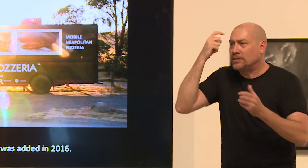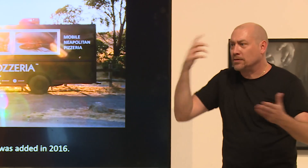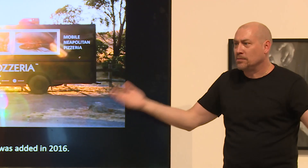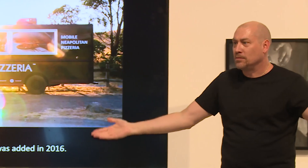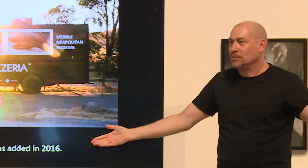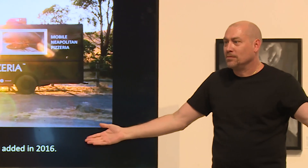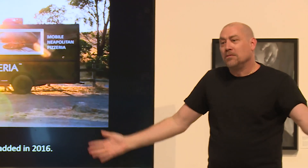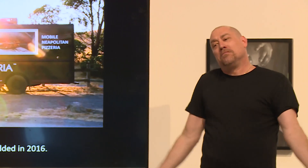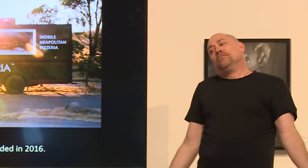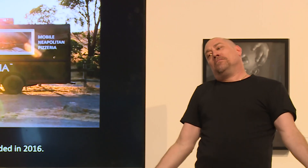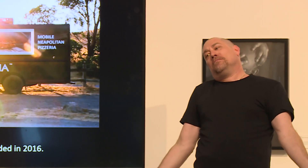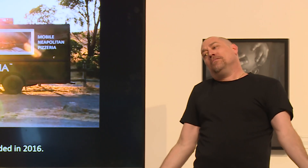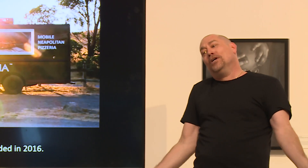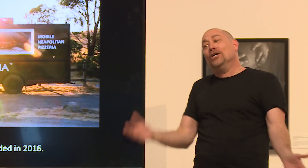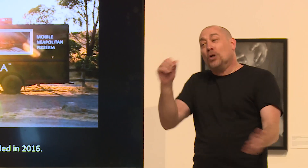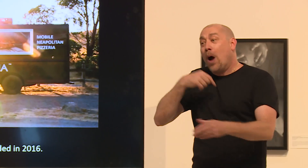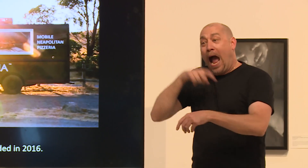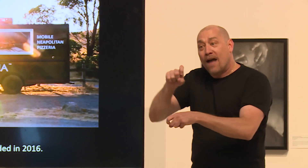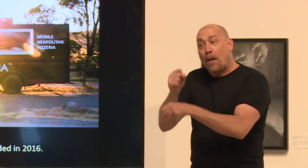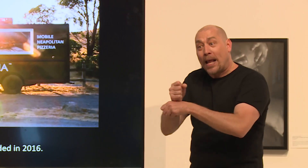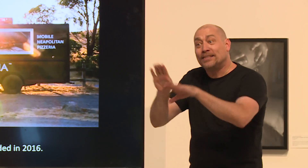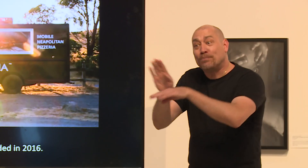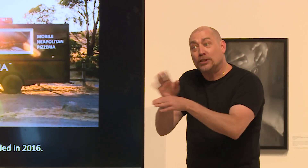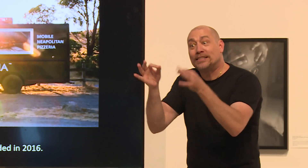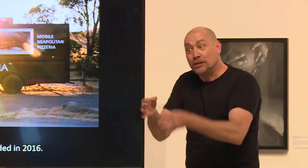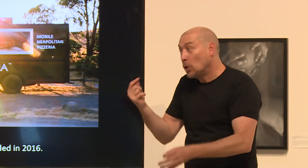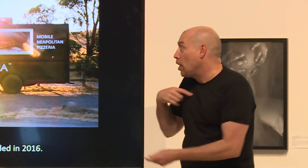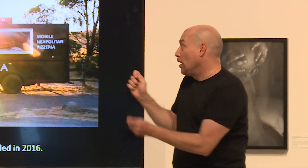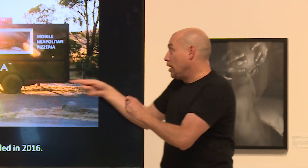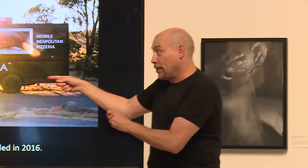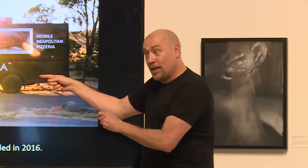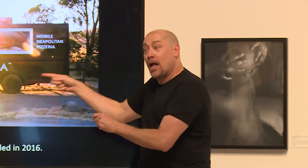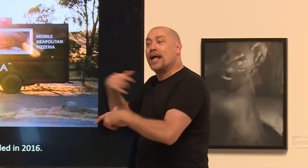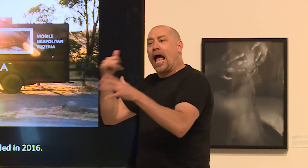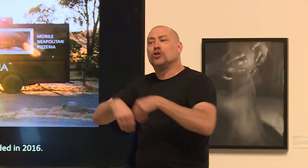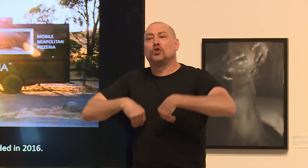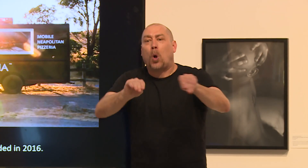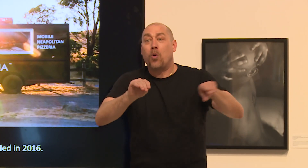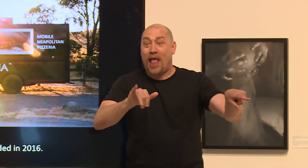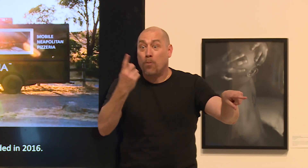But we have to make these business decisions. So we sold the littler one,